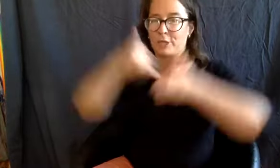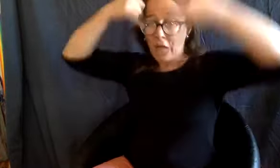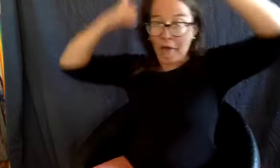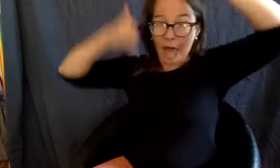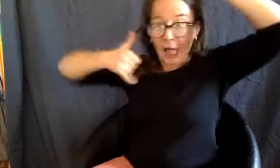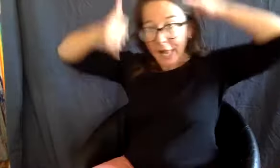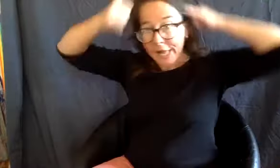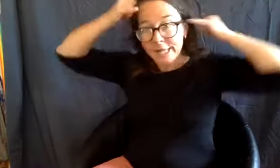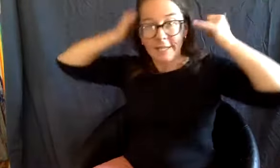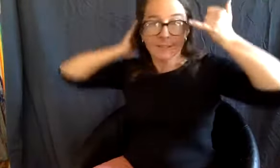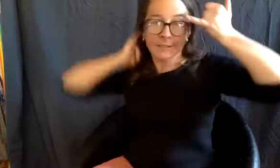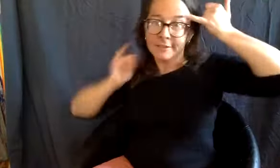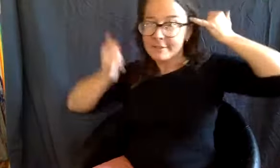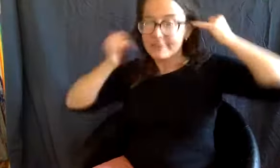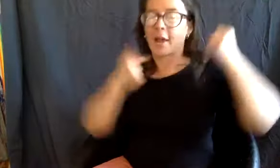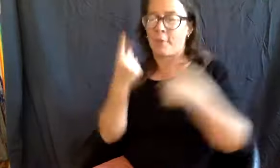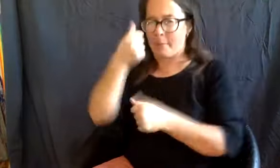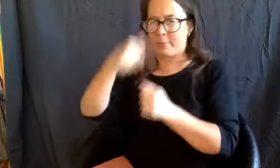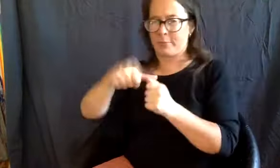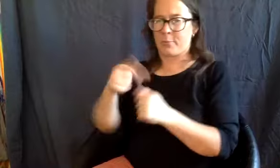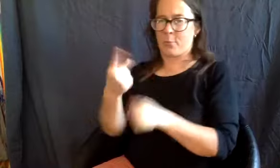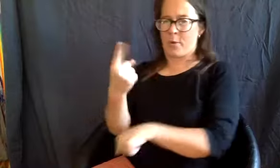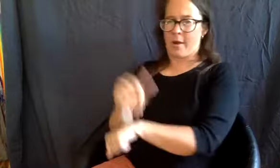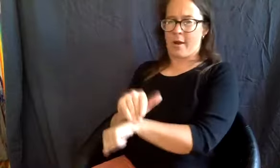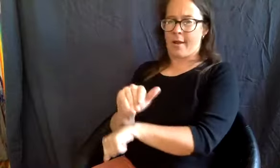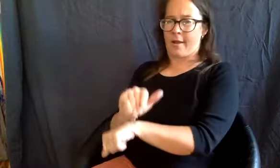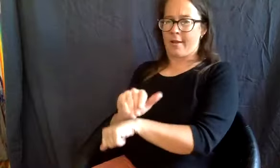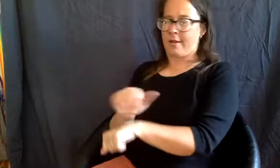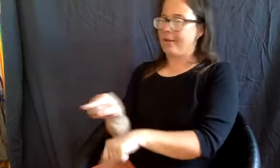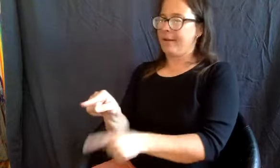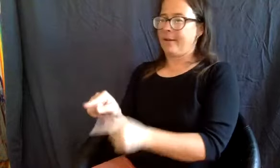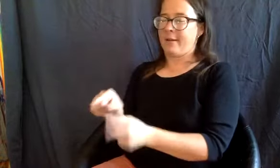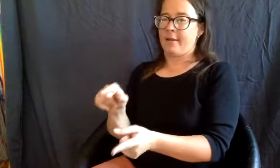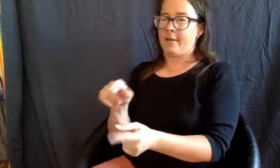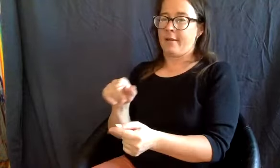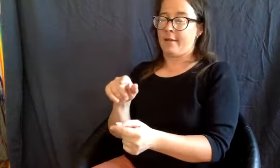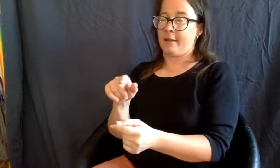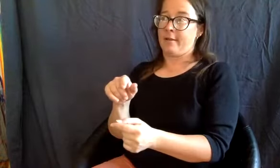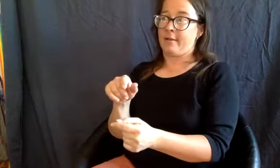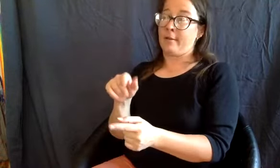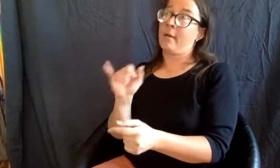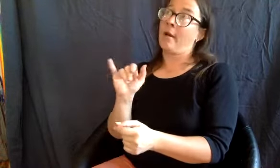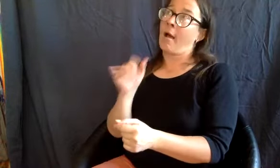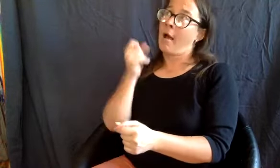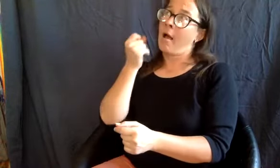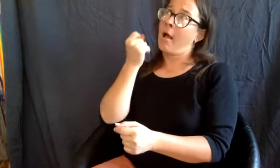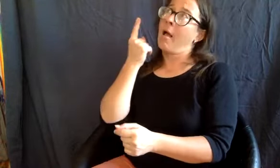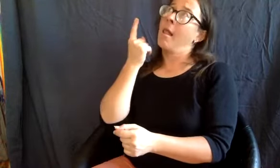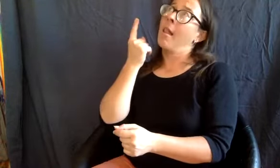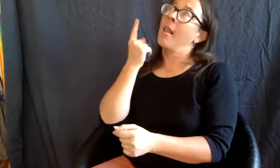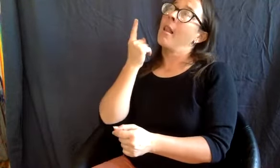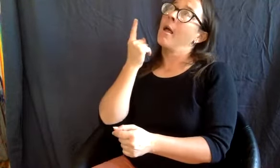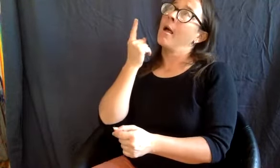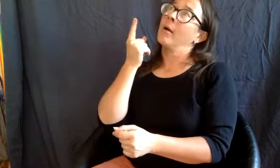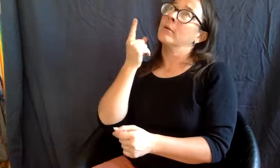shave my head or cut my hair or something like that. And I always kind of wondered, why did I always do horrible things in a blackout? I